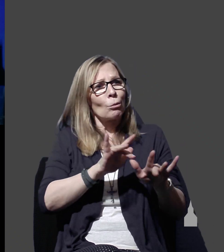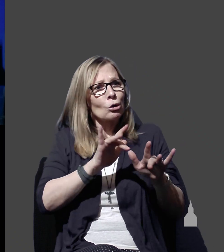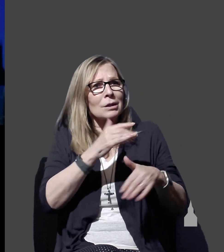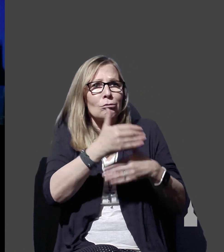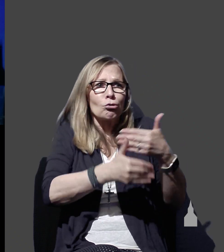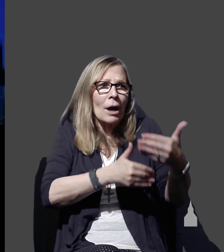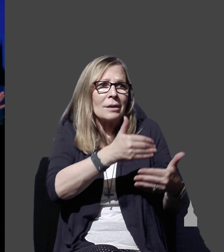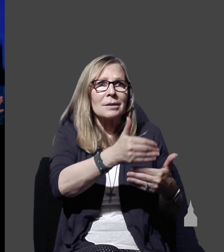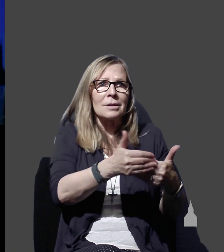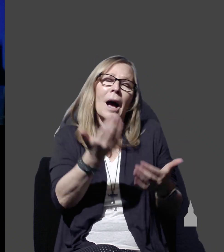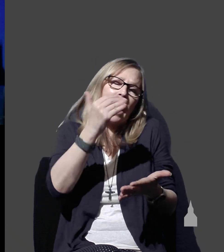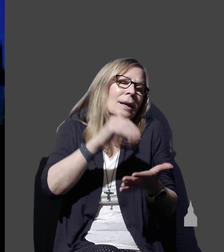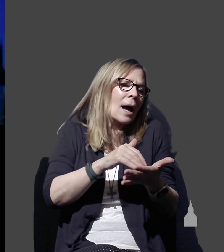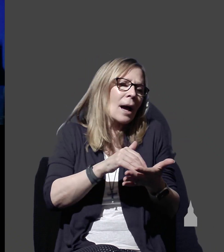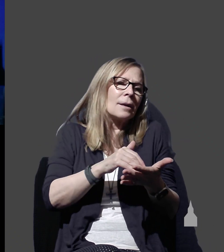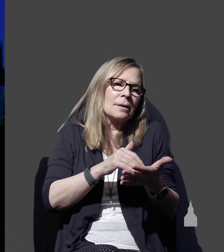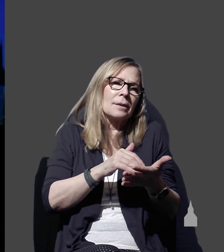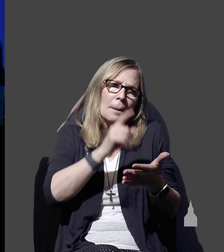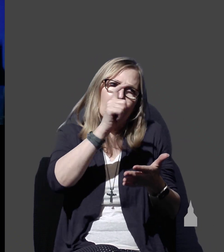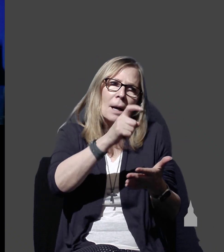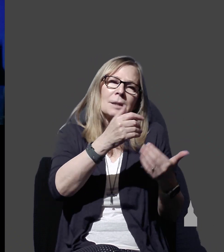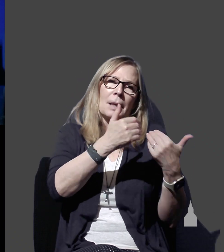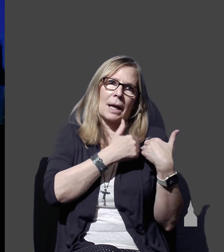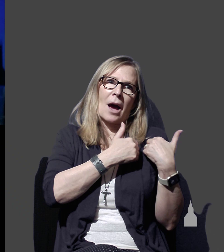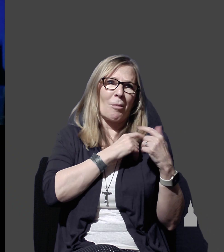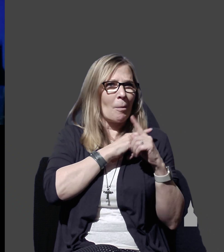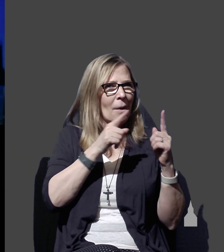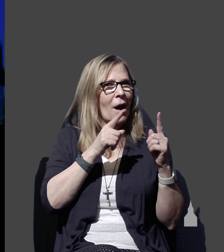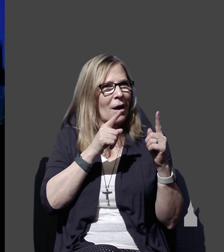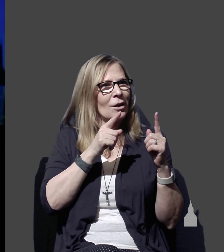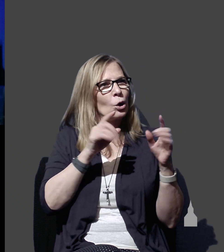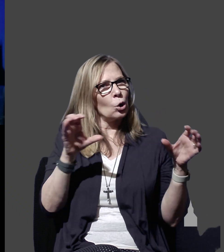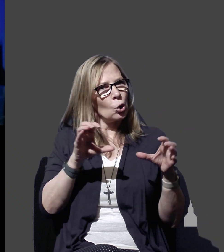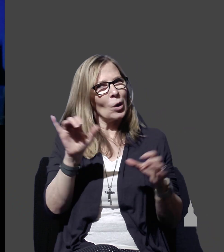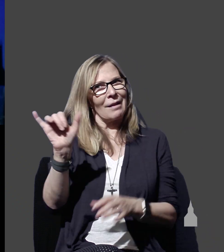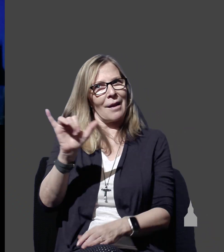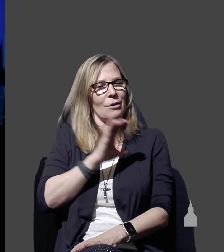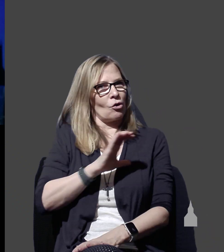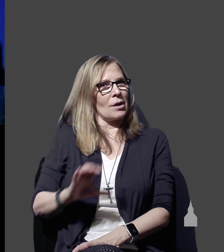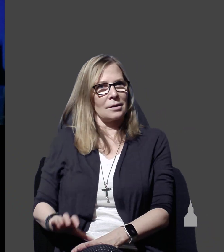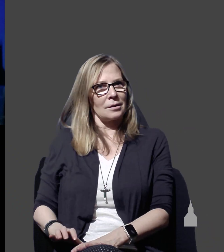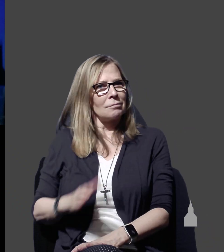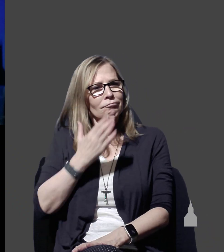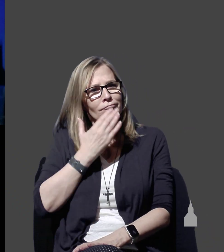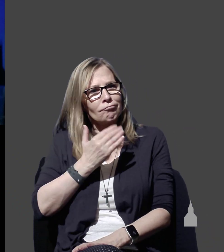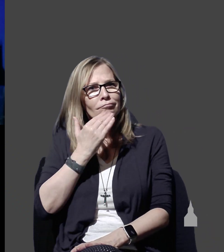employees. Again, you can hold them accountable, but do it in a Christ-like way.